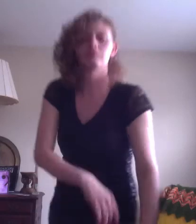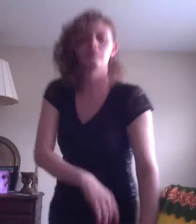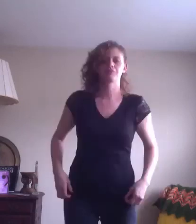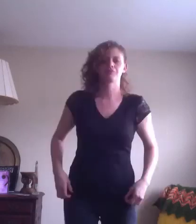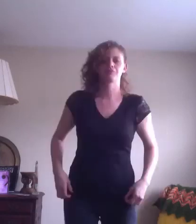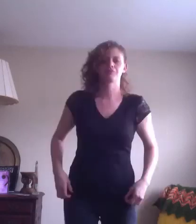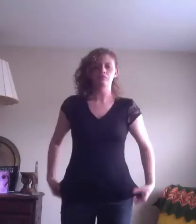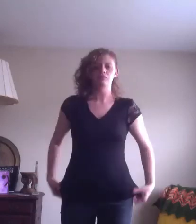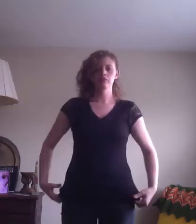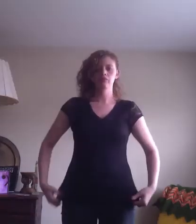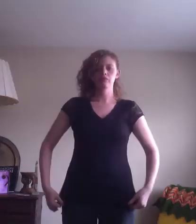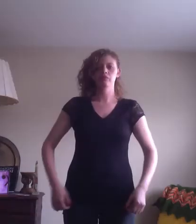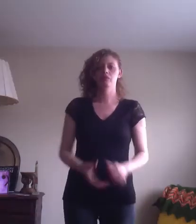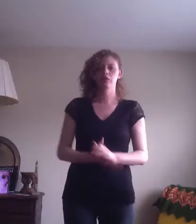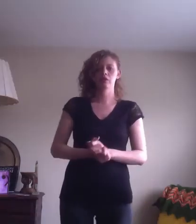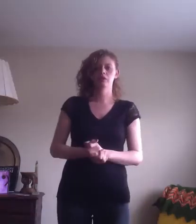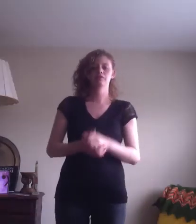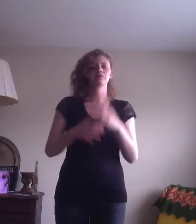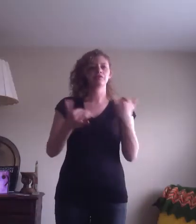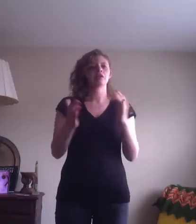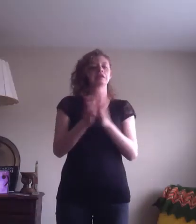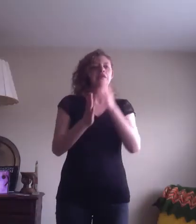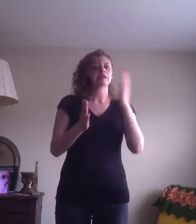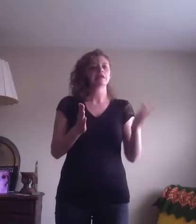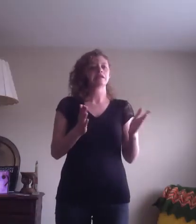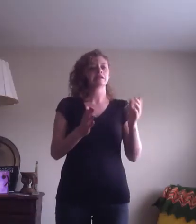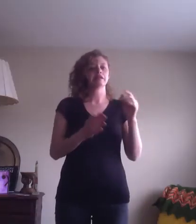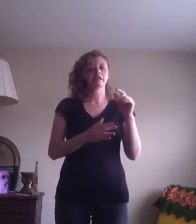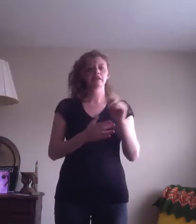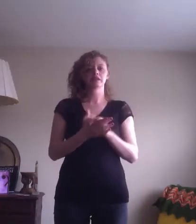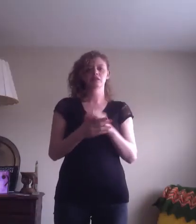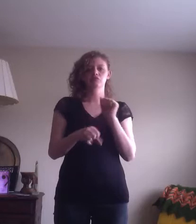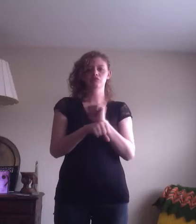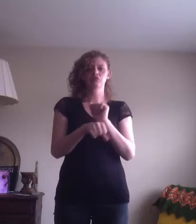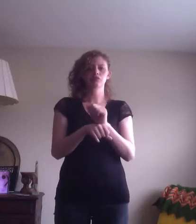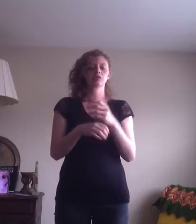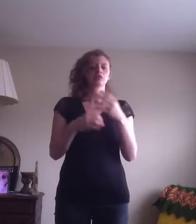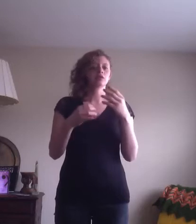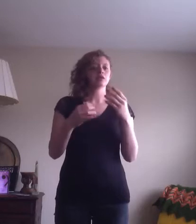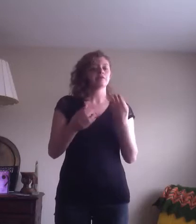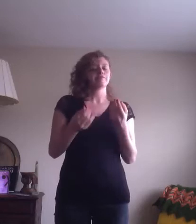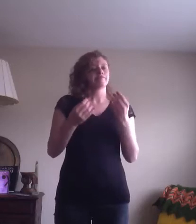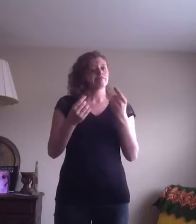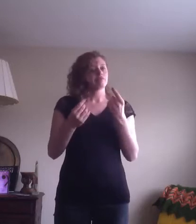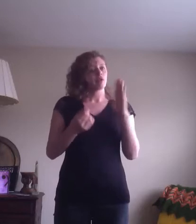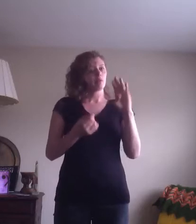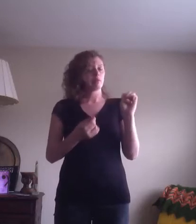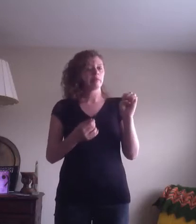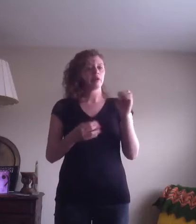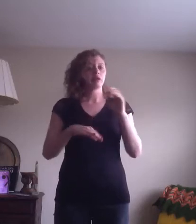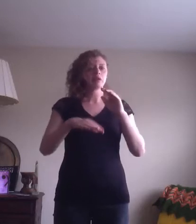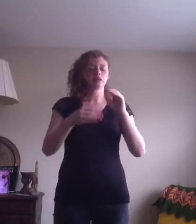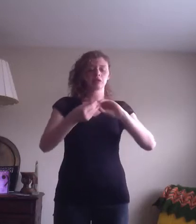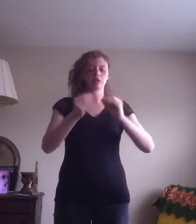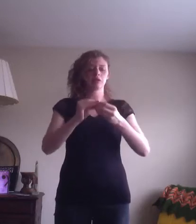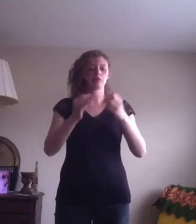All right, our next lesson is going to be with the number line, and hopefully when we're done, I should be able to give you a number, and